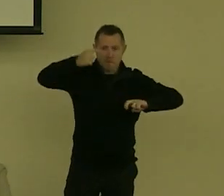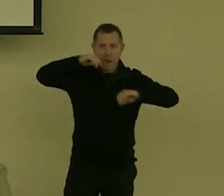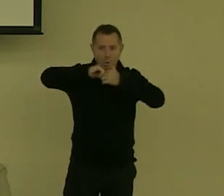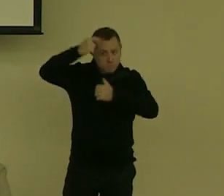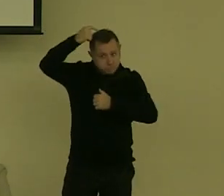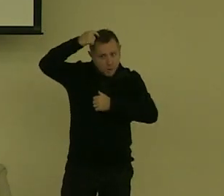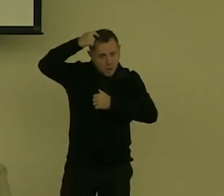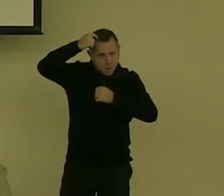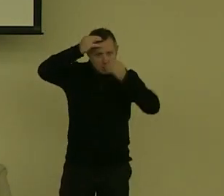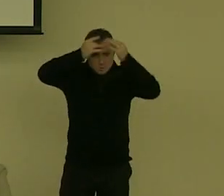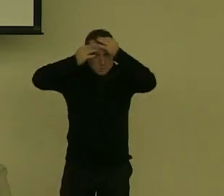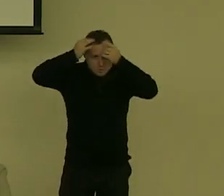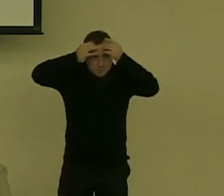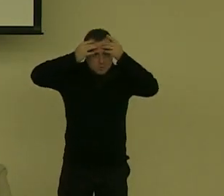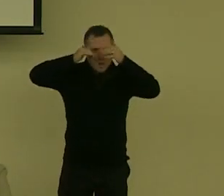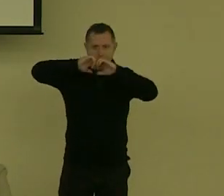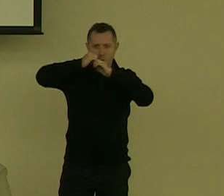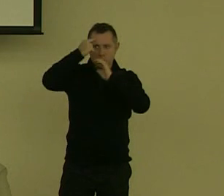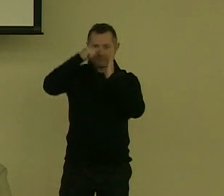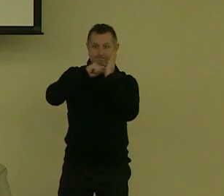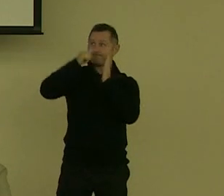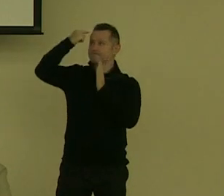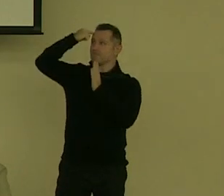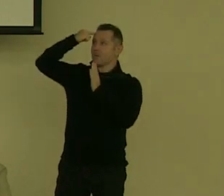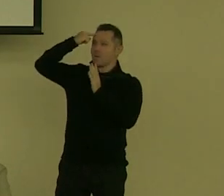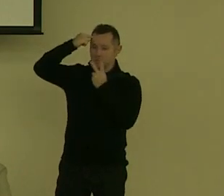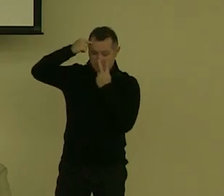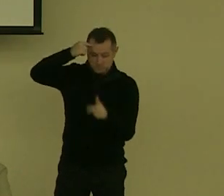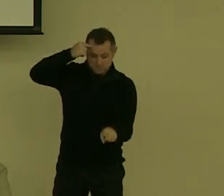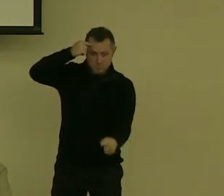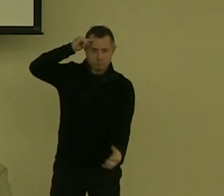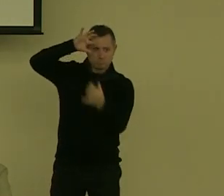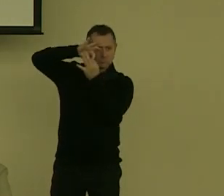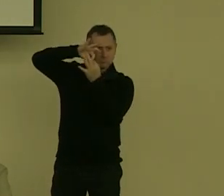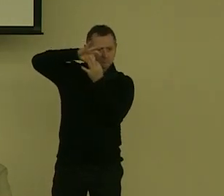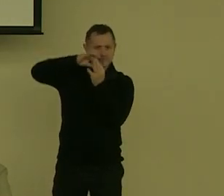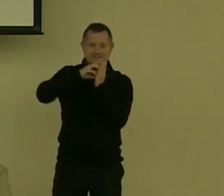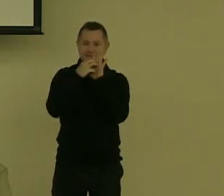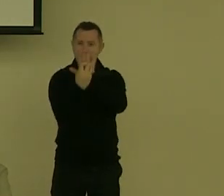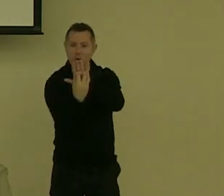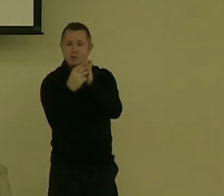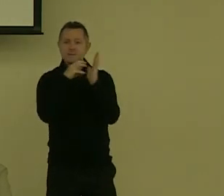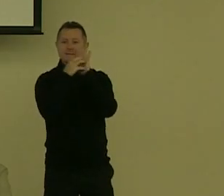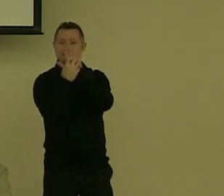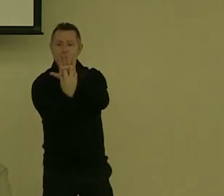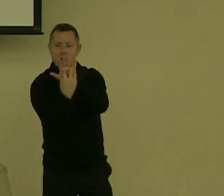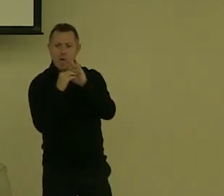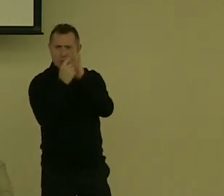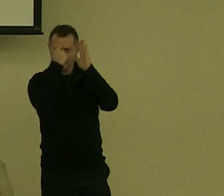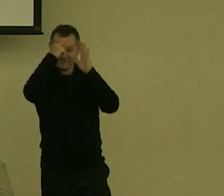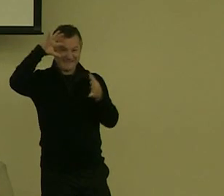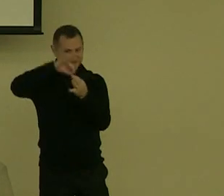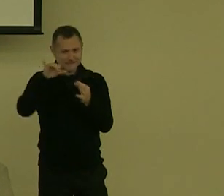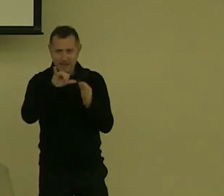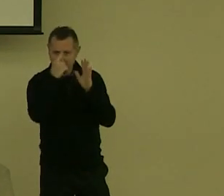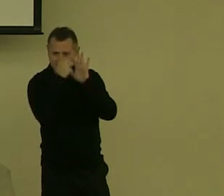focuses right. on the symbology and the semiotics of it. So as and you're saying, that was one of the things that was interesting. You know, so I would sit back and be